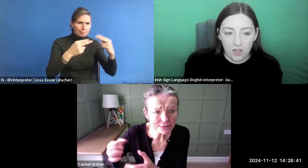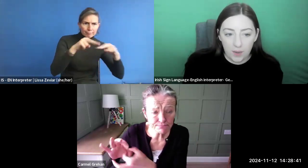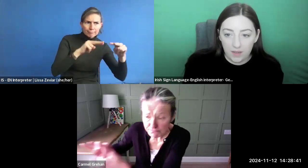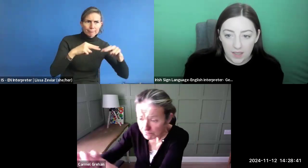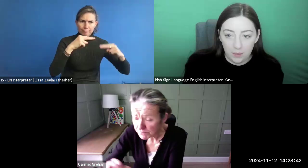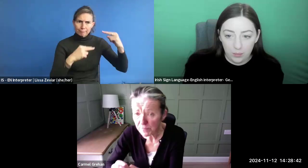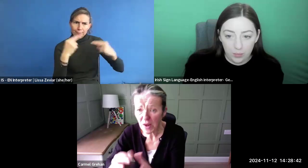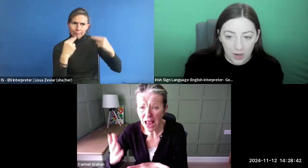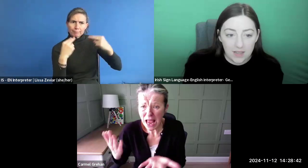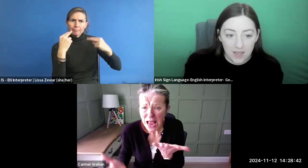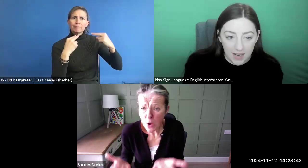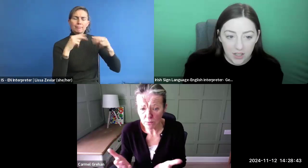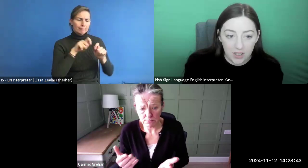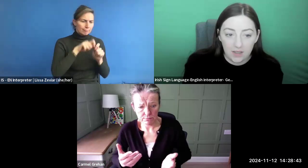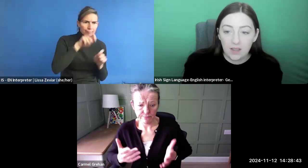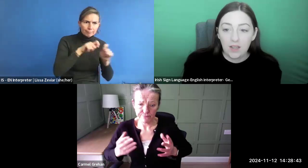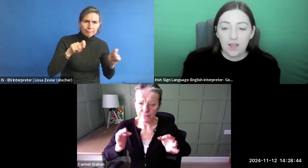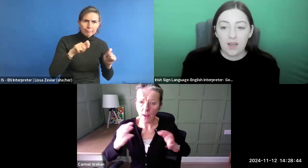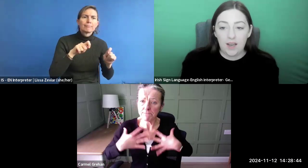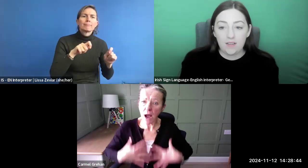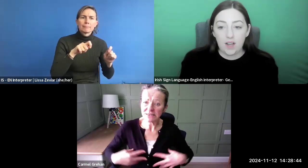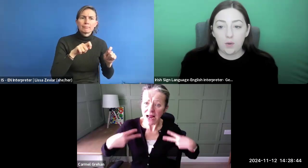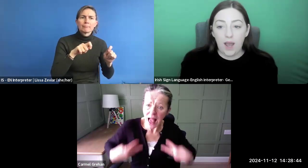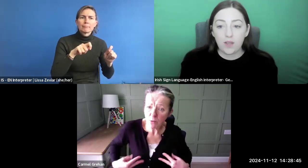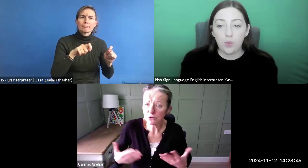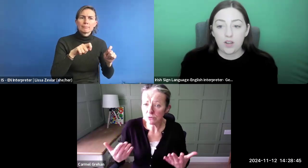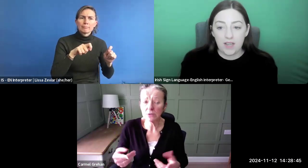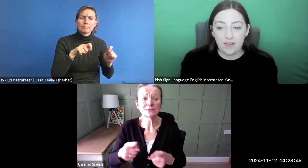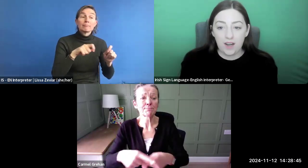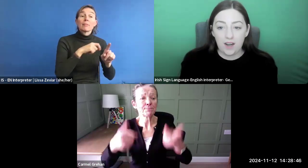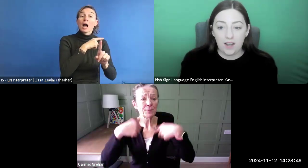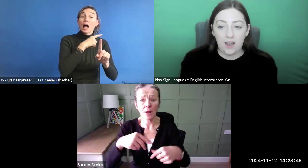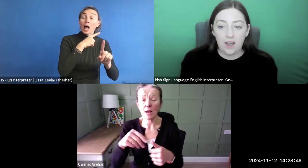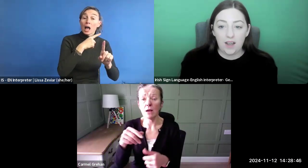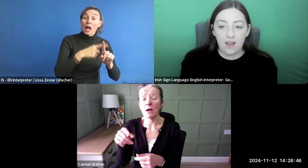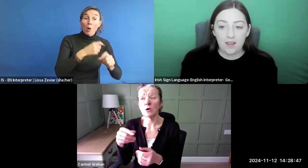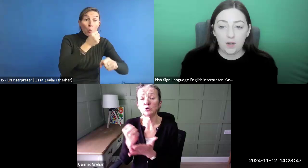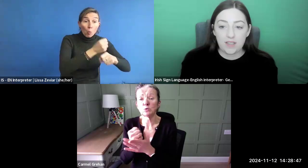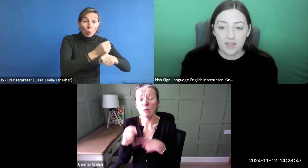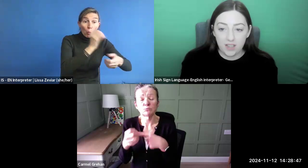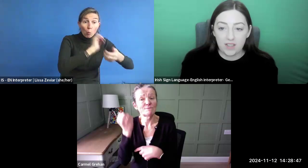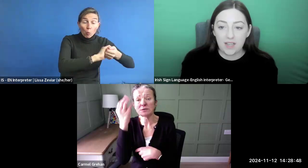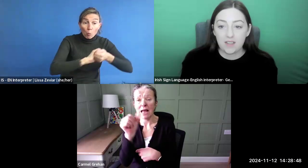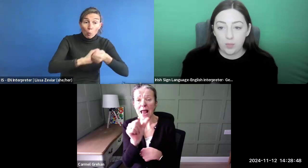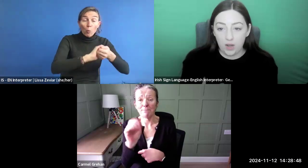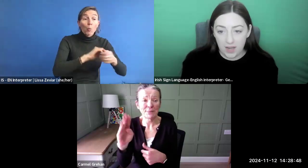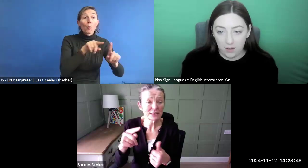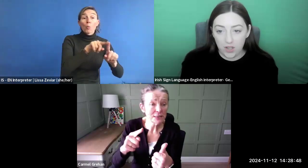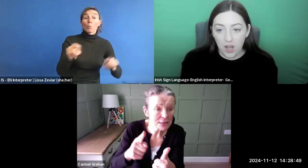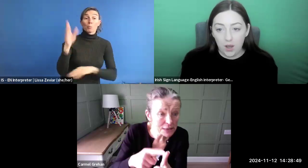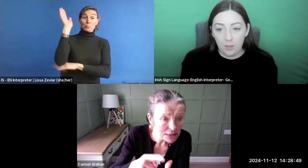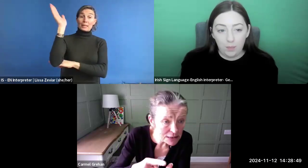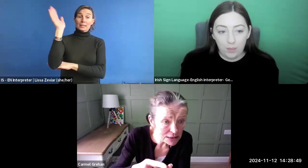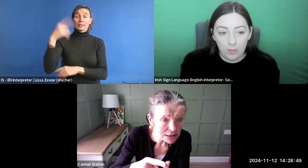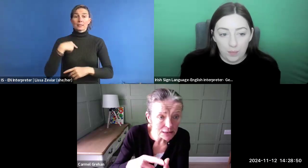obviously we talked about the presentation and how they work together, their presentation skills, their body